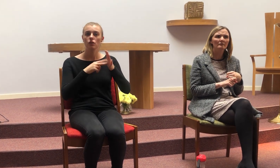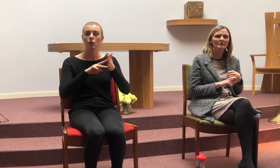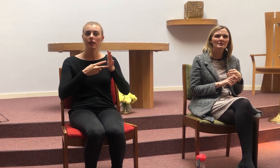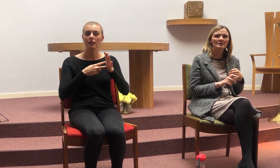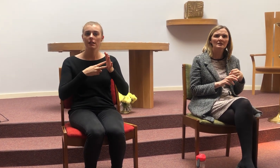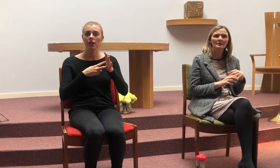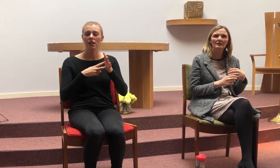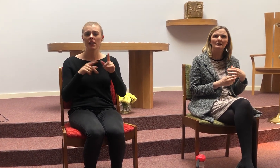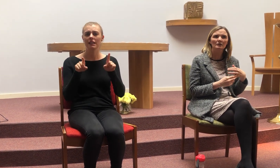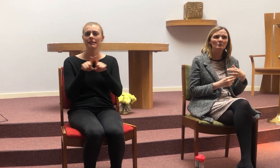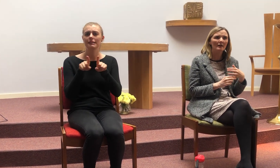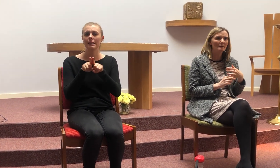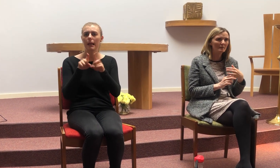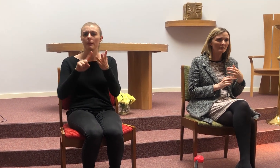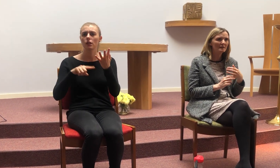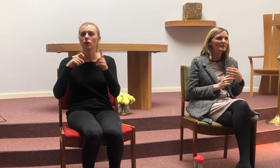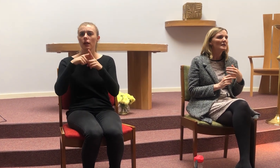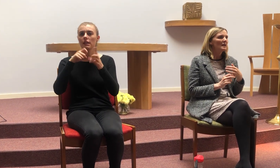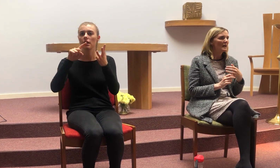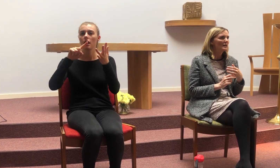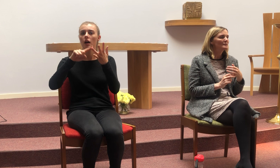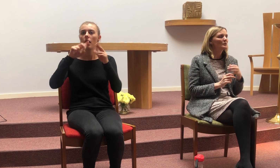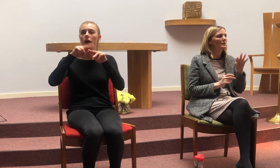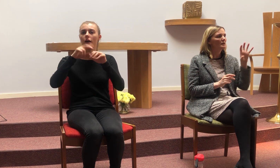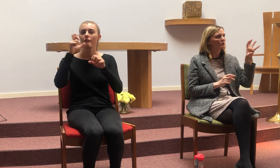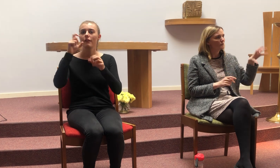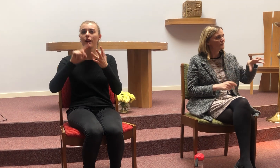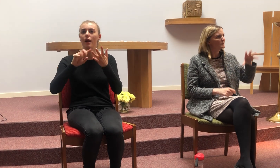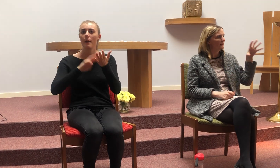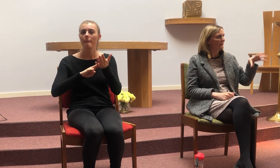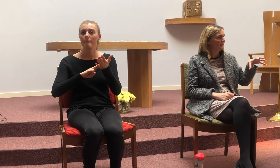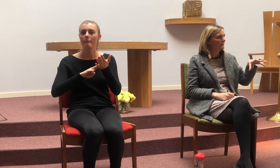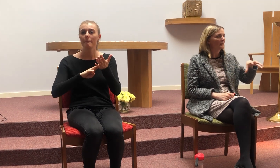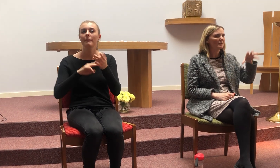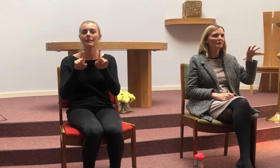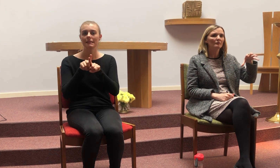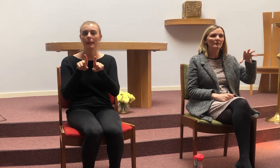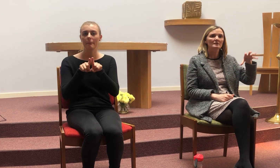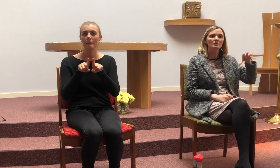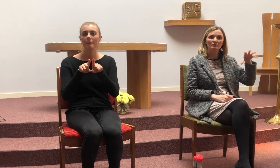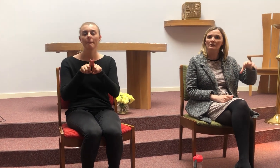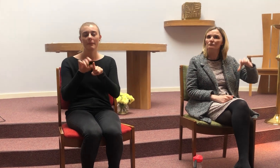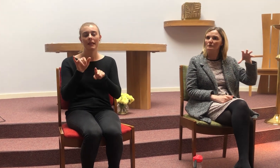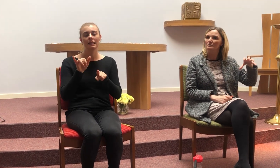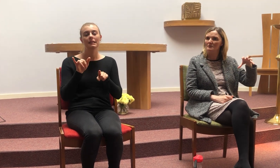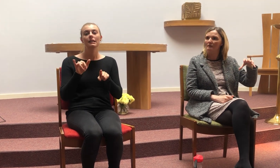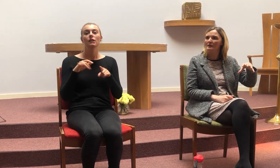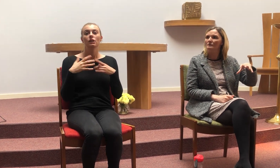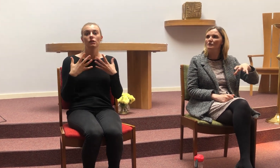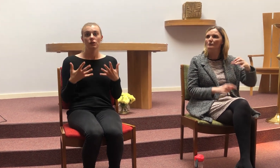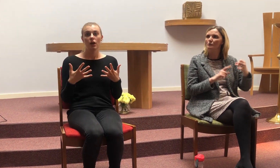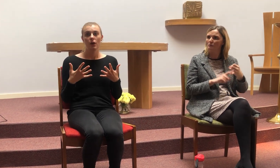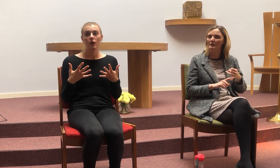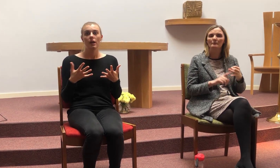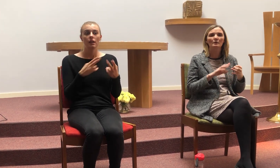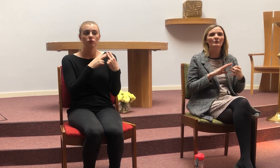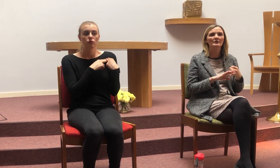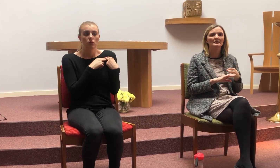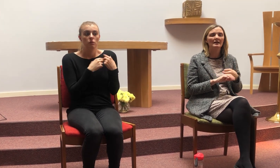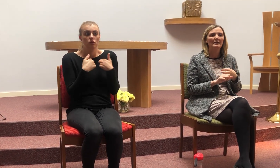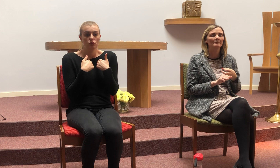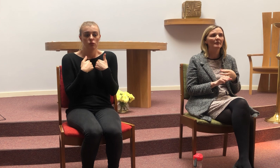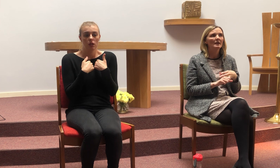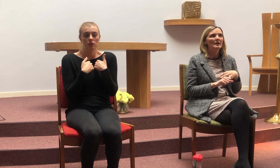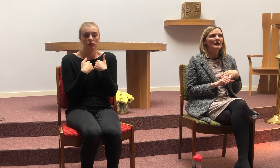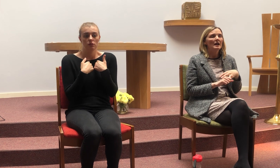is the equivalent in the UK maybe. So we're governed by them, and they've got very strict rules around, you know, who should be